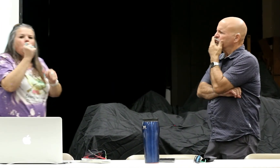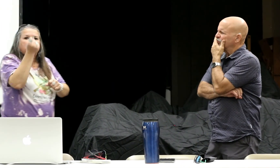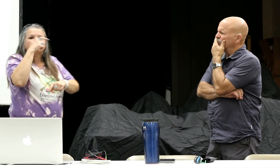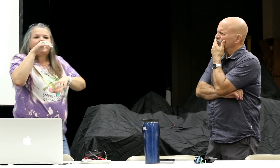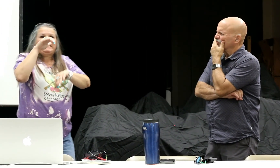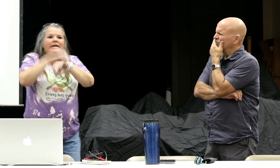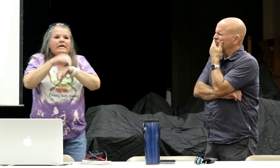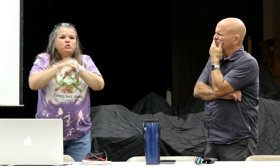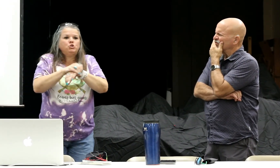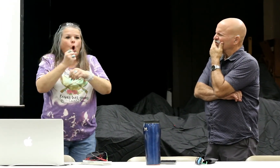Yeah.